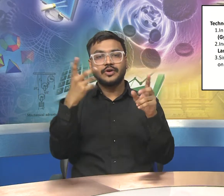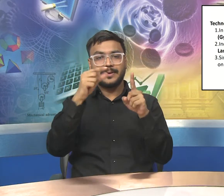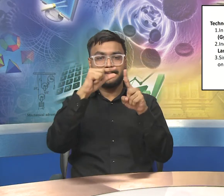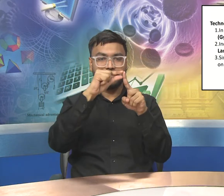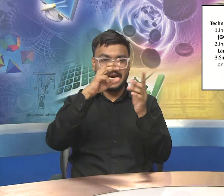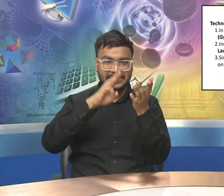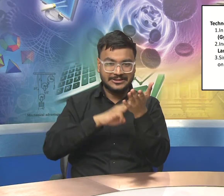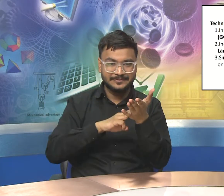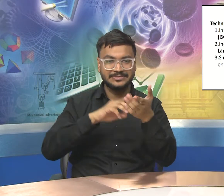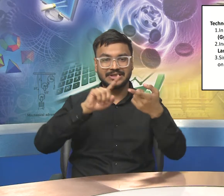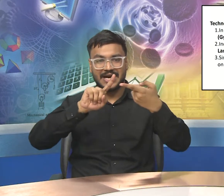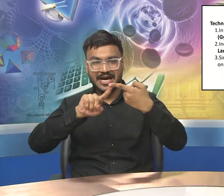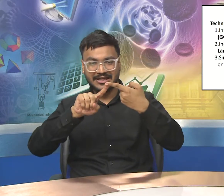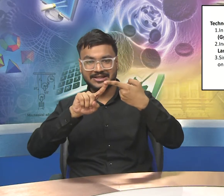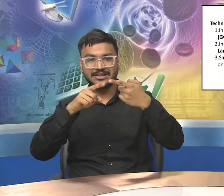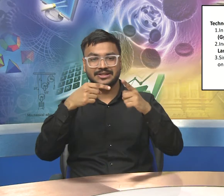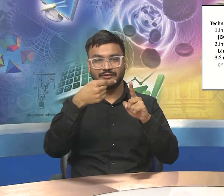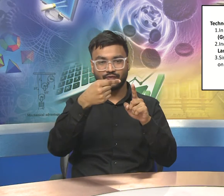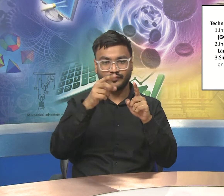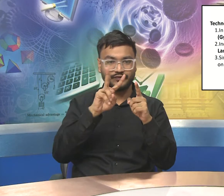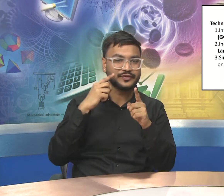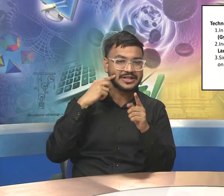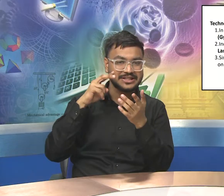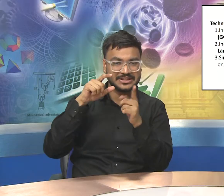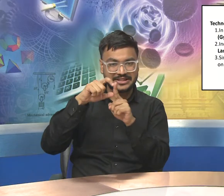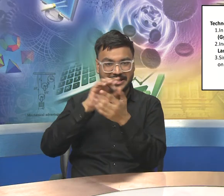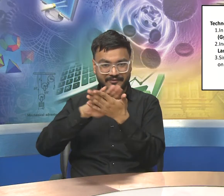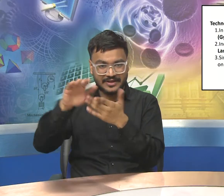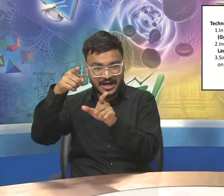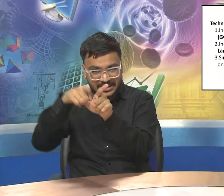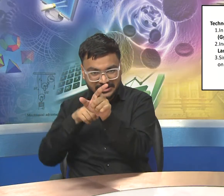10 with live interactions.